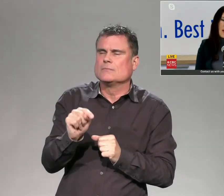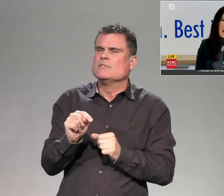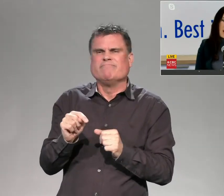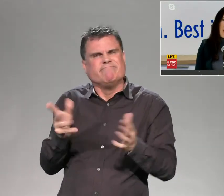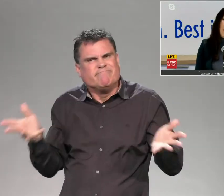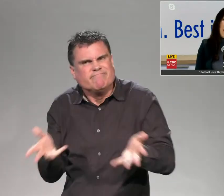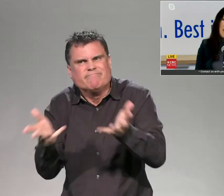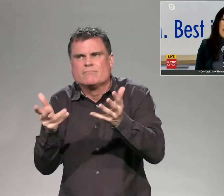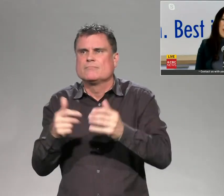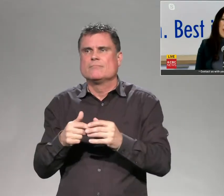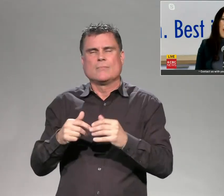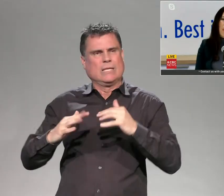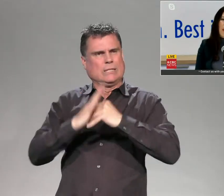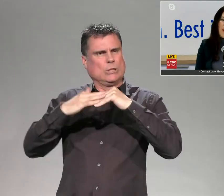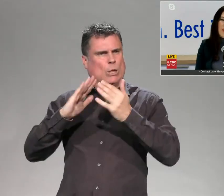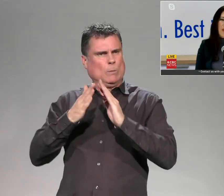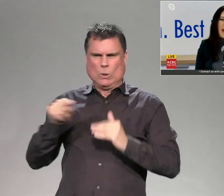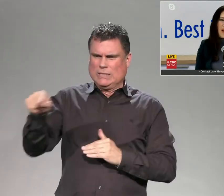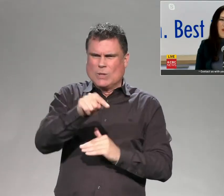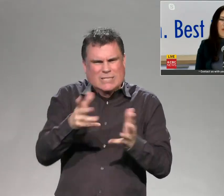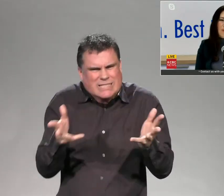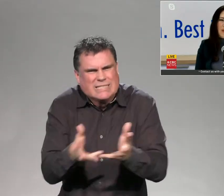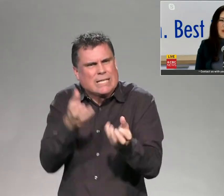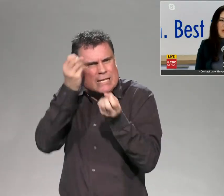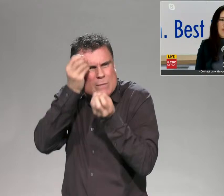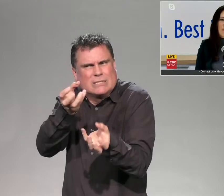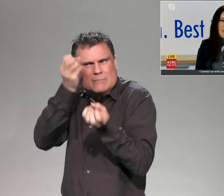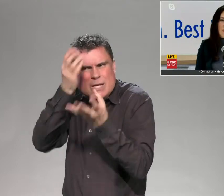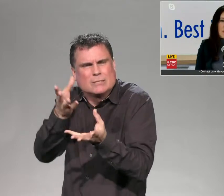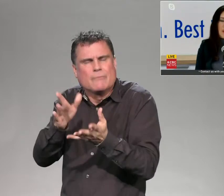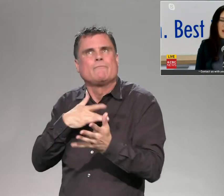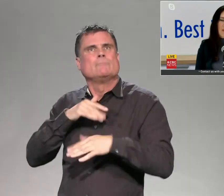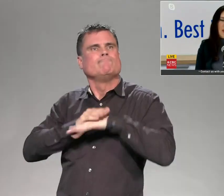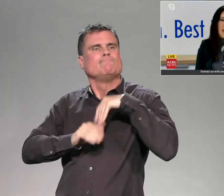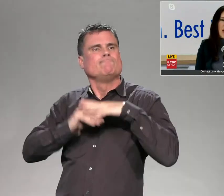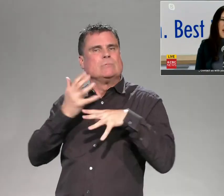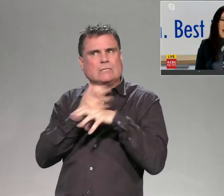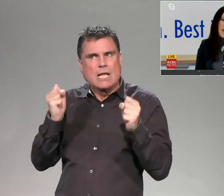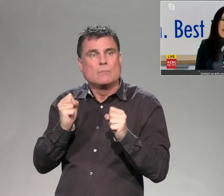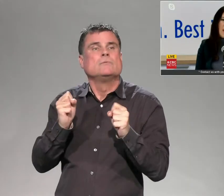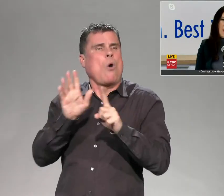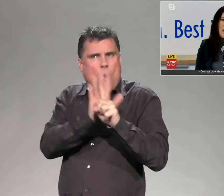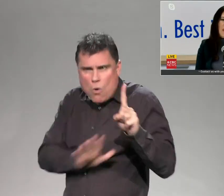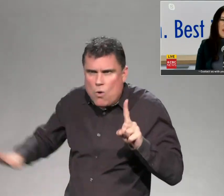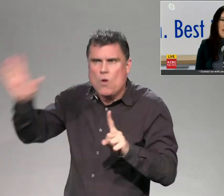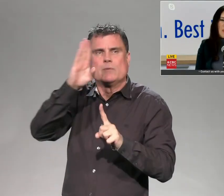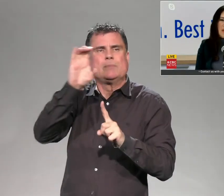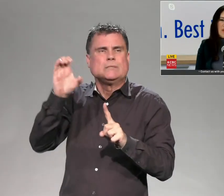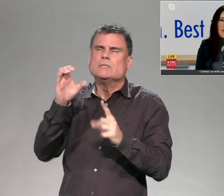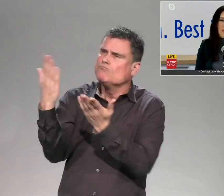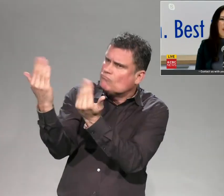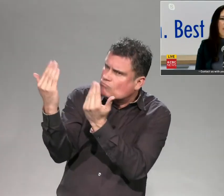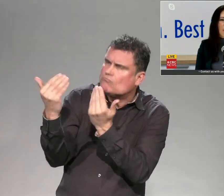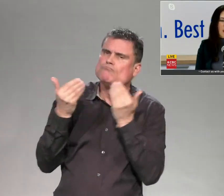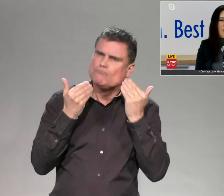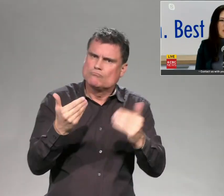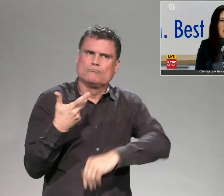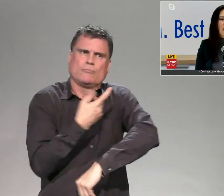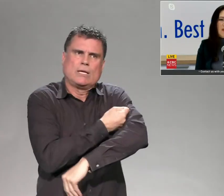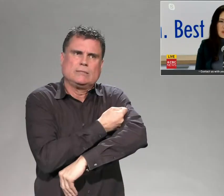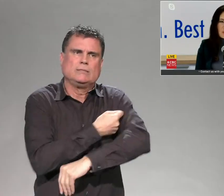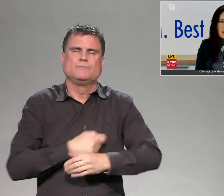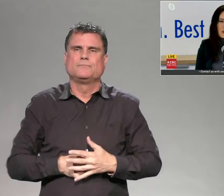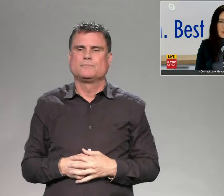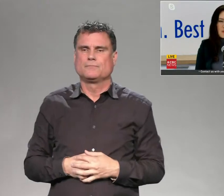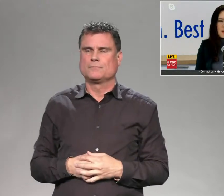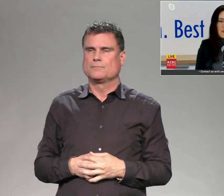our urban Indigenous population, and also in our street outreach. And as Dr. McDonald mentioned, we'll be going out